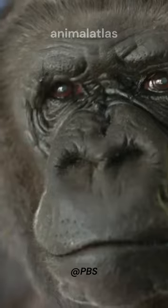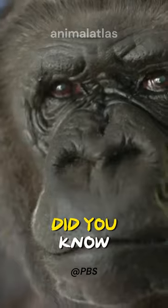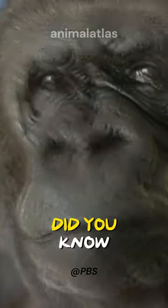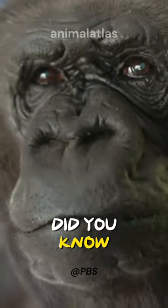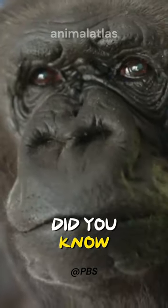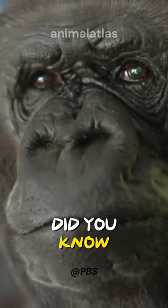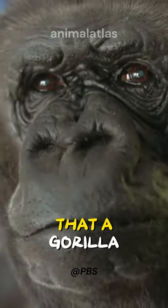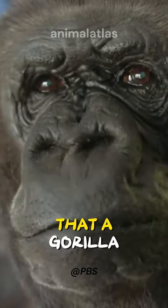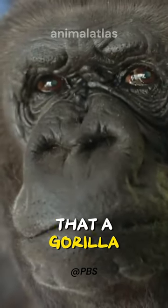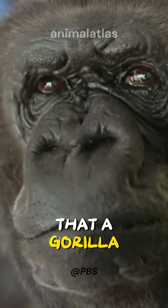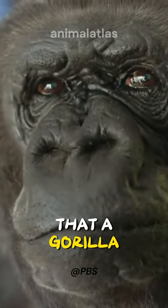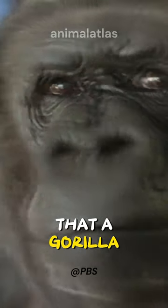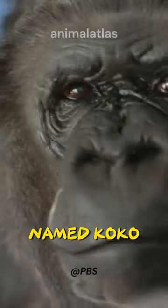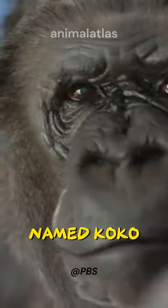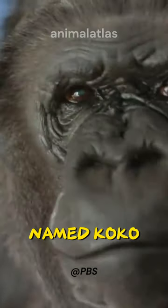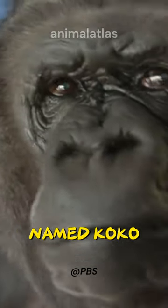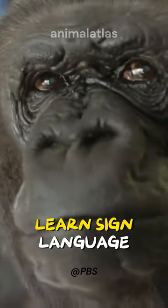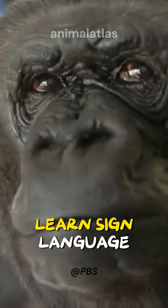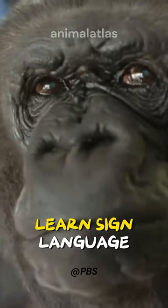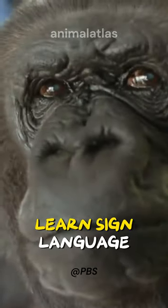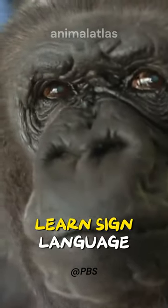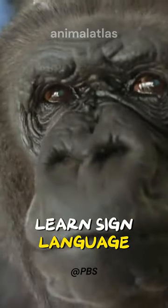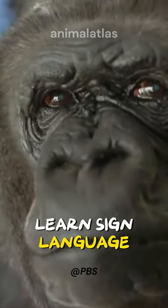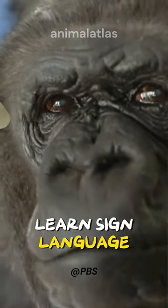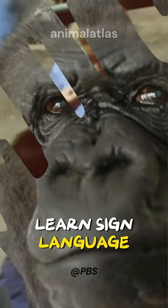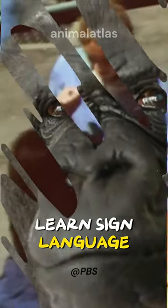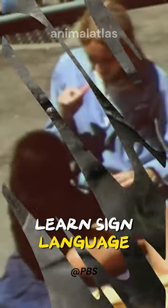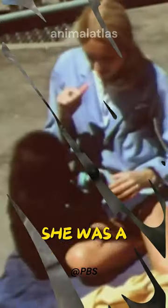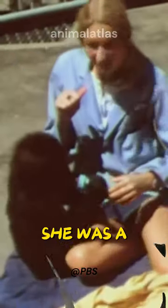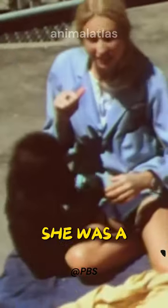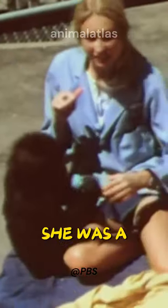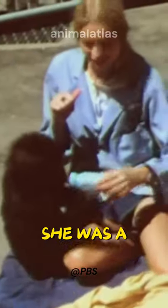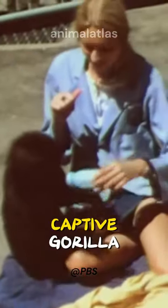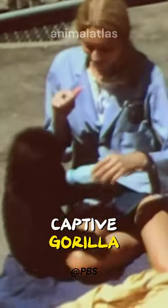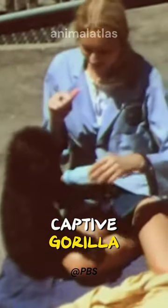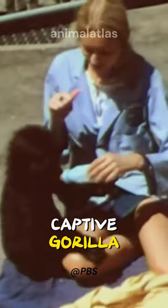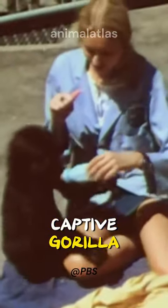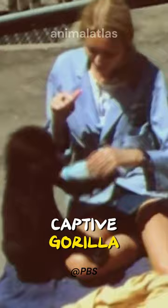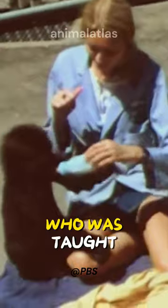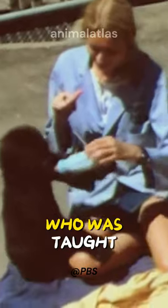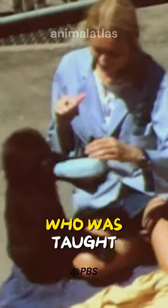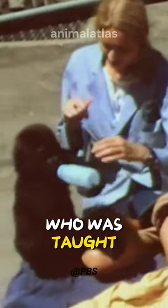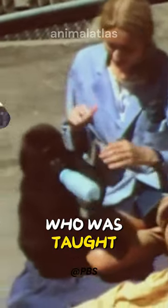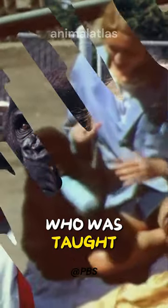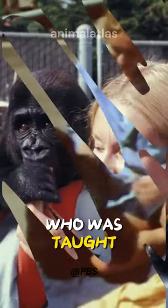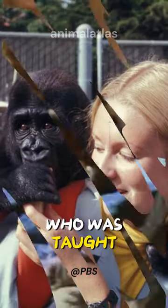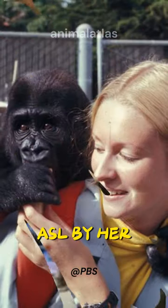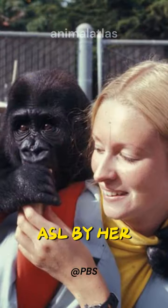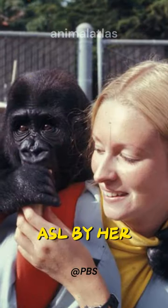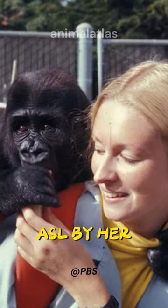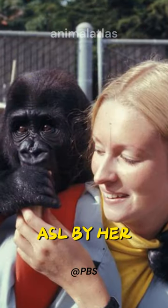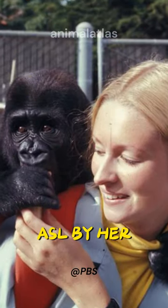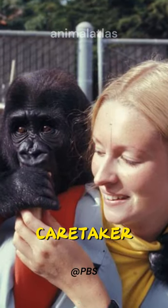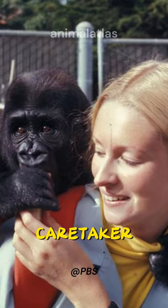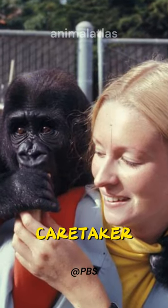Did you know that a gorilla named Coco learned sign language? She was a captive gorilla who was taught ASL by her caretaker,